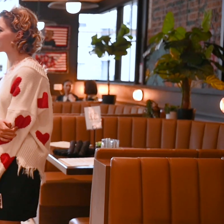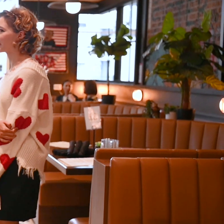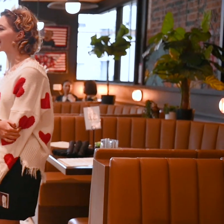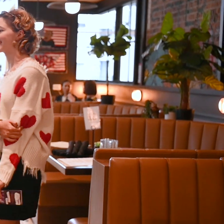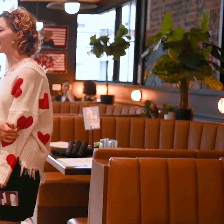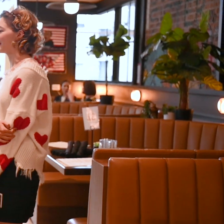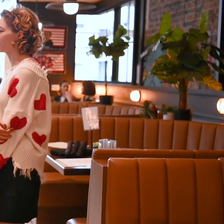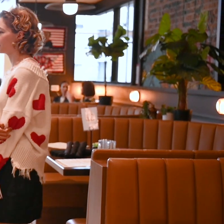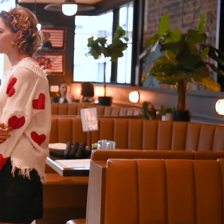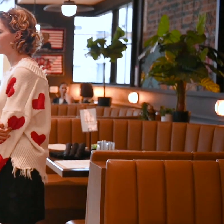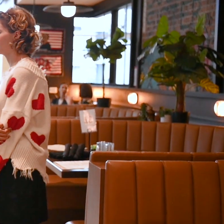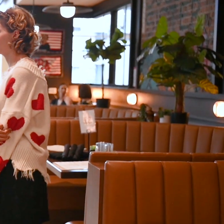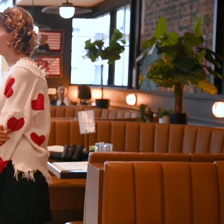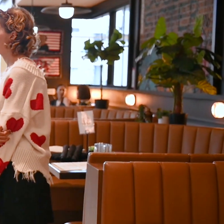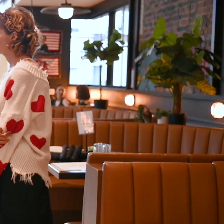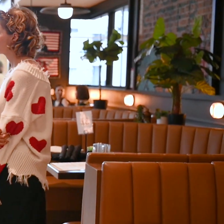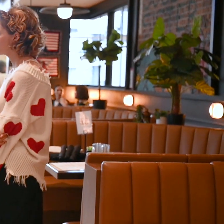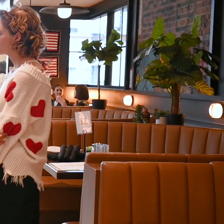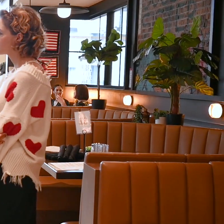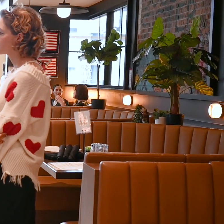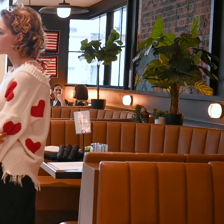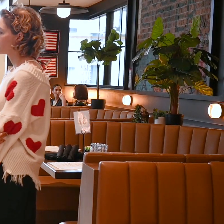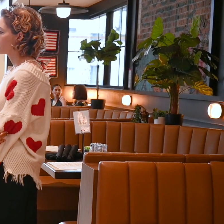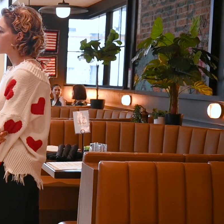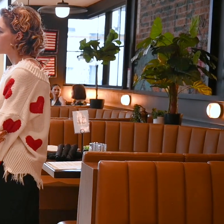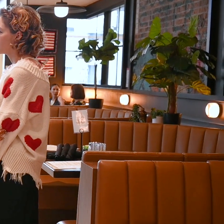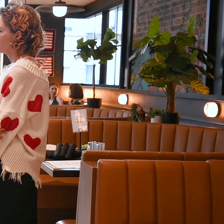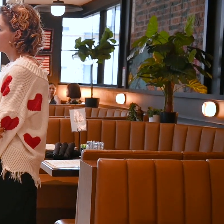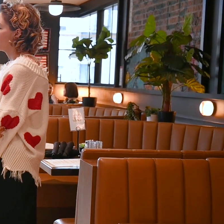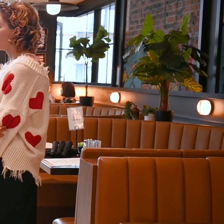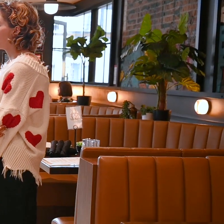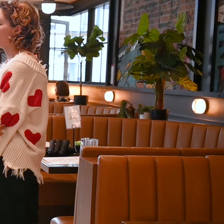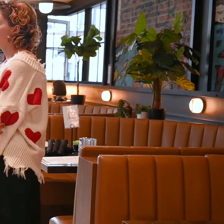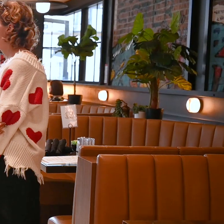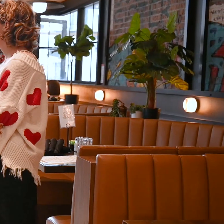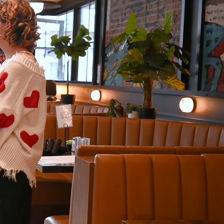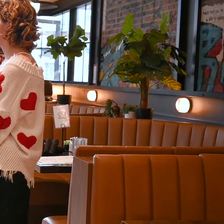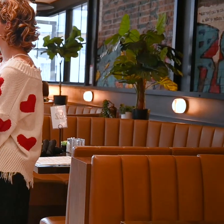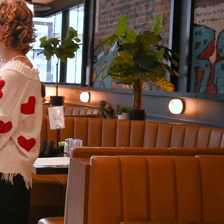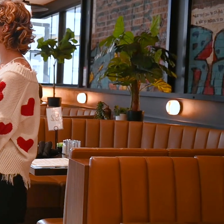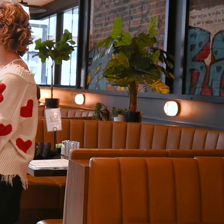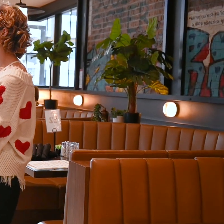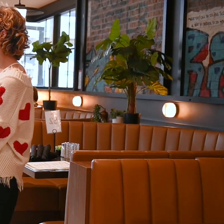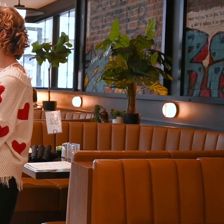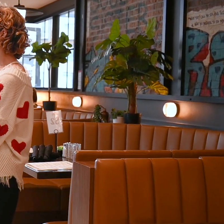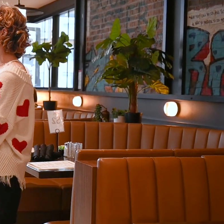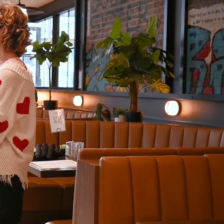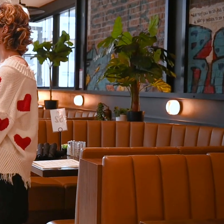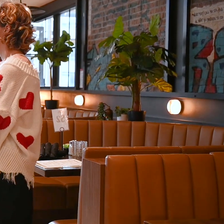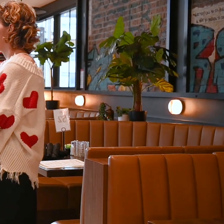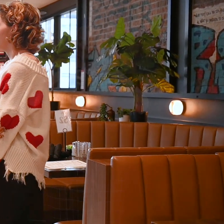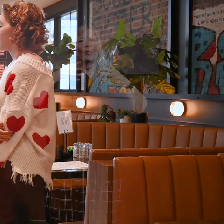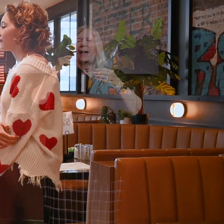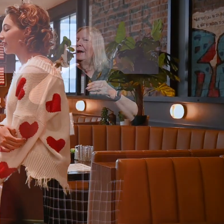great platform for young artists to share their voices, their stories, and their vision, and to take a leadership role as an ambassador of youth and the